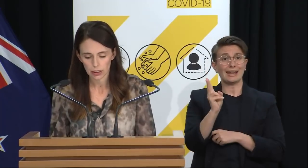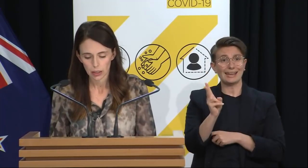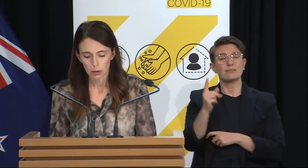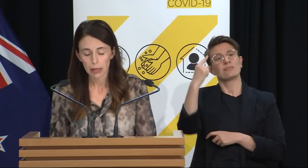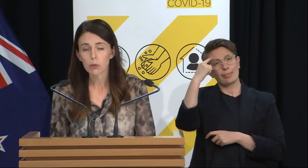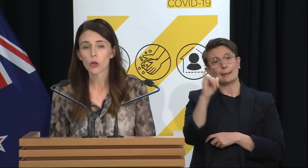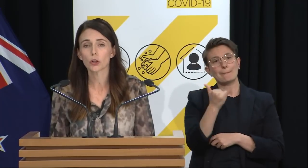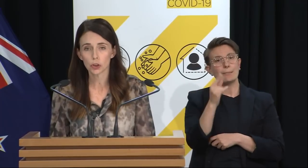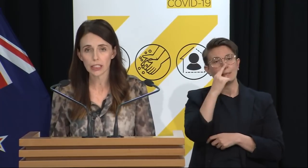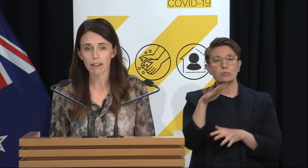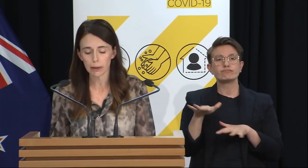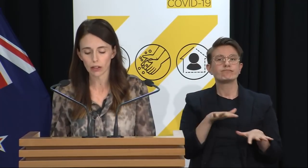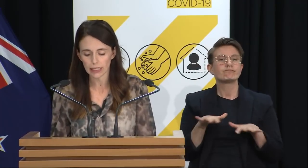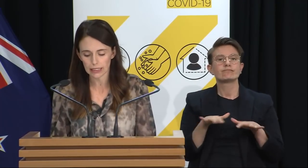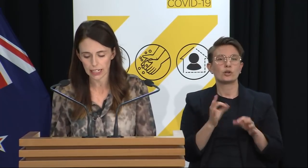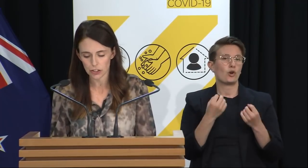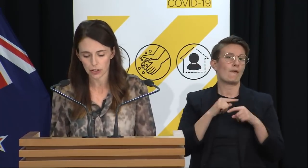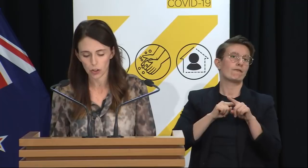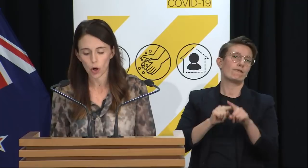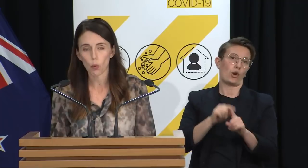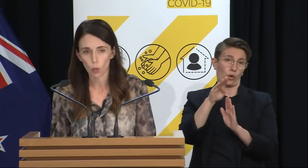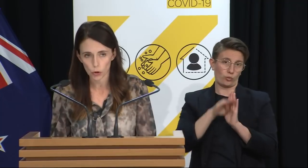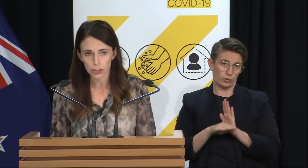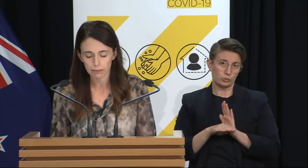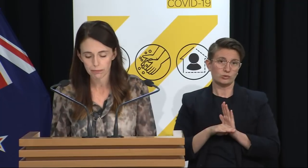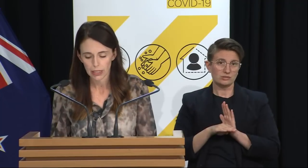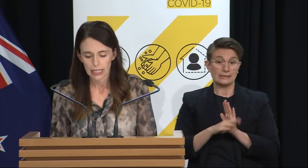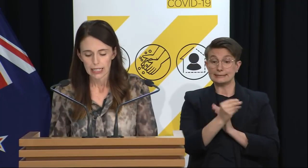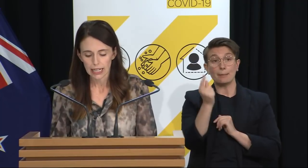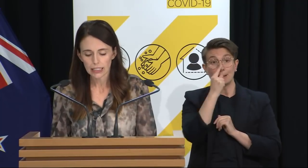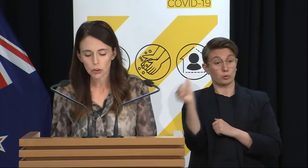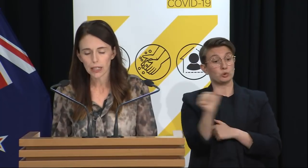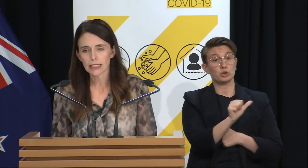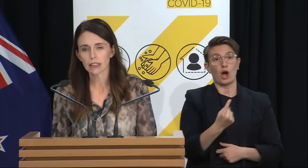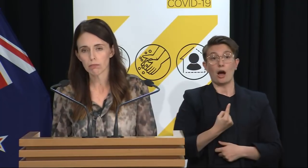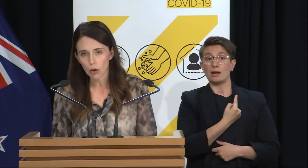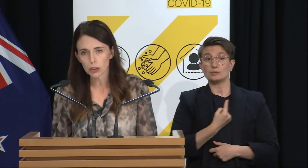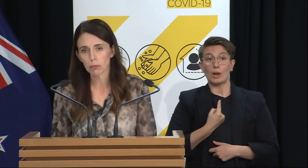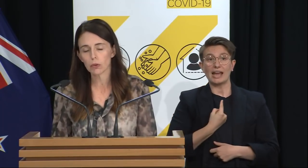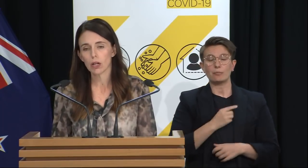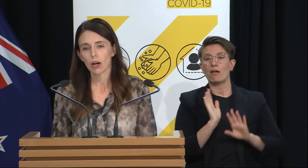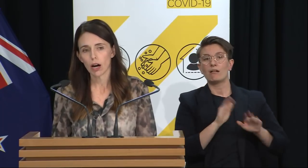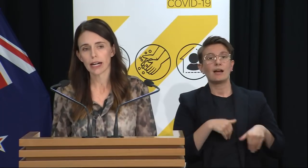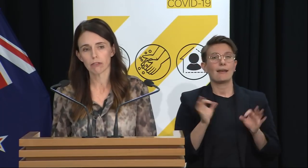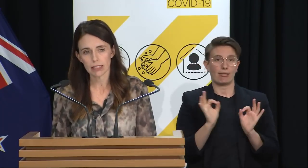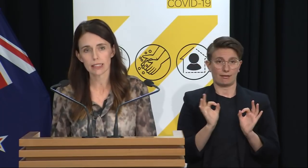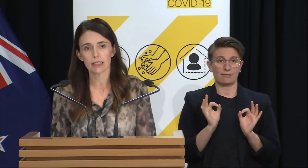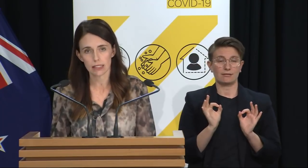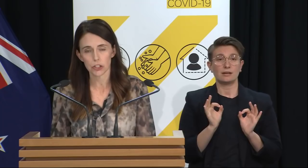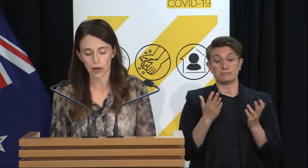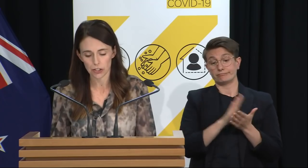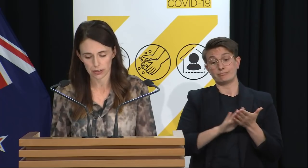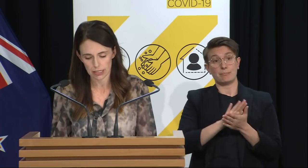followed. People who should have been in isolation weren't. That has created multiple